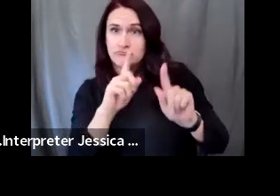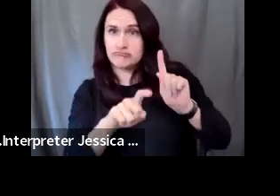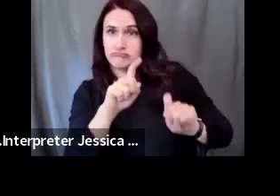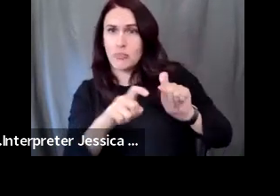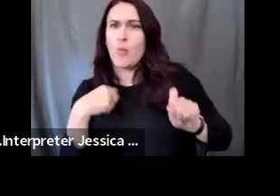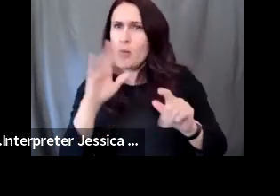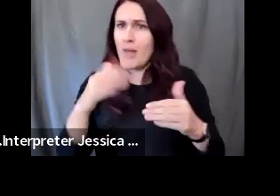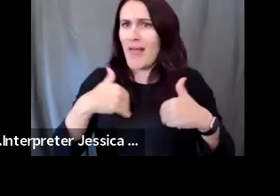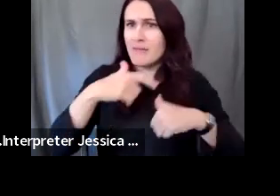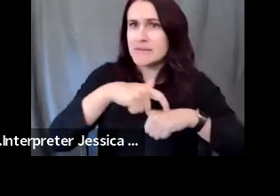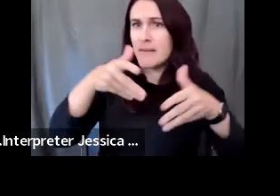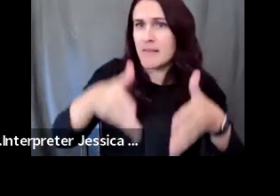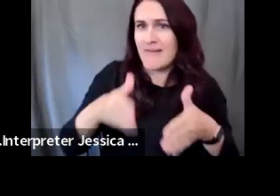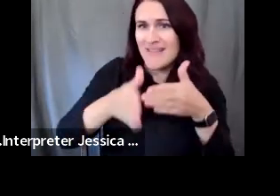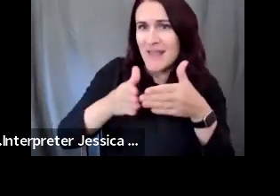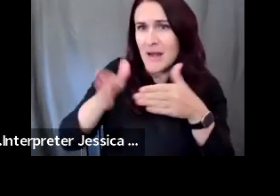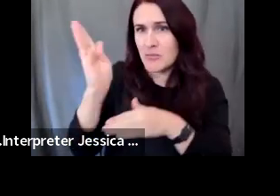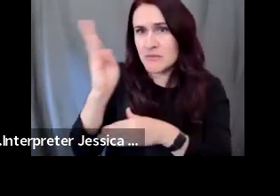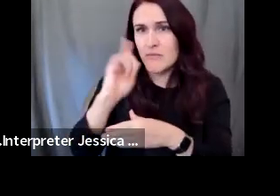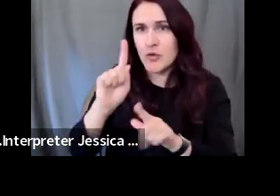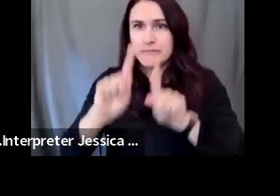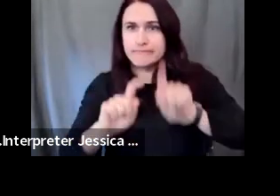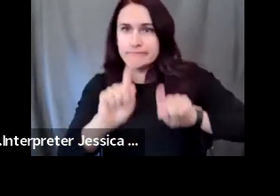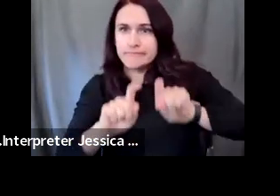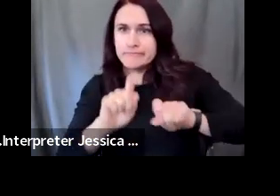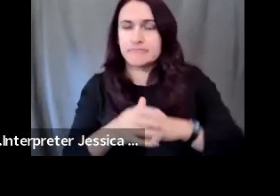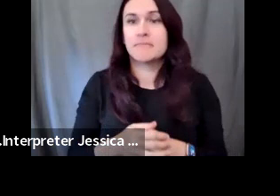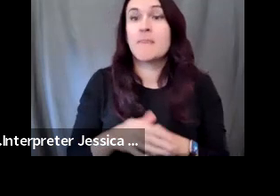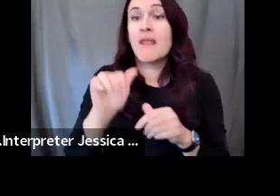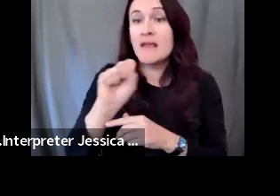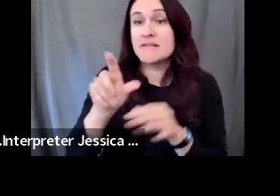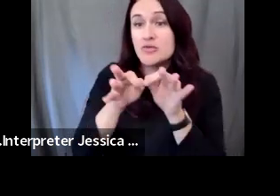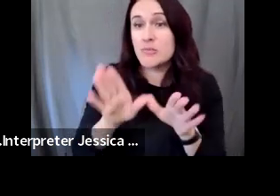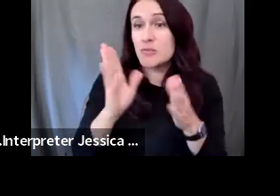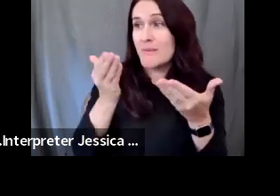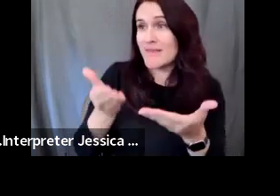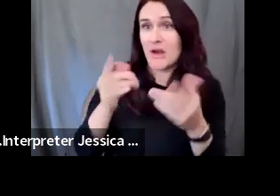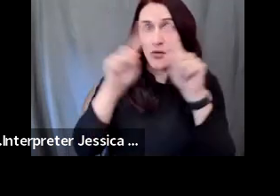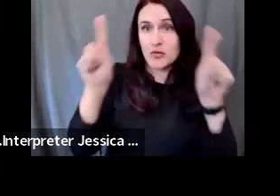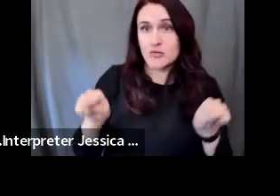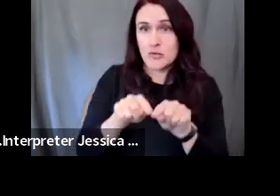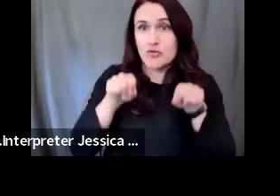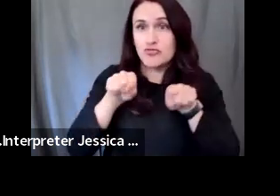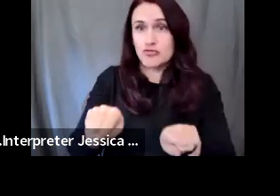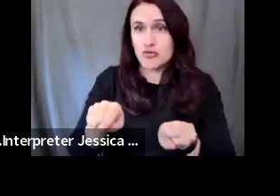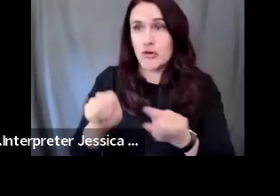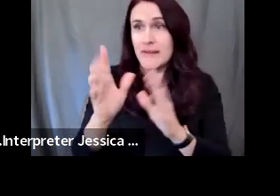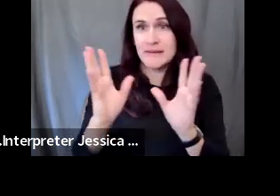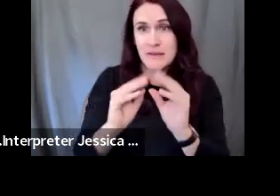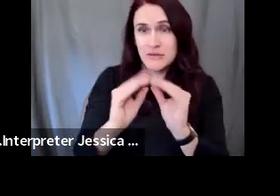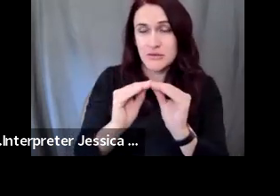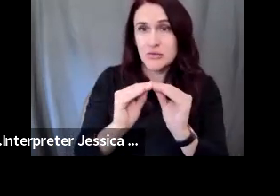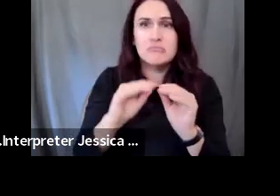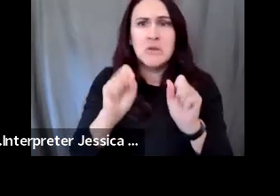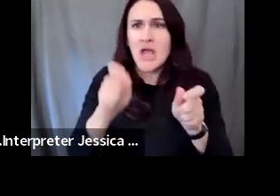and answers at the end of the presentation. ASL interpreters will be on screen throughout the session. You